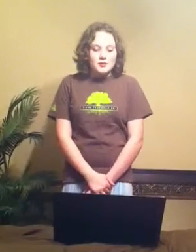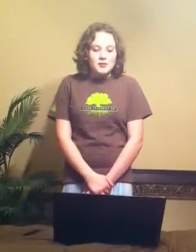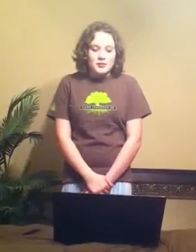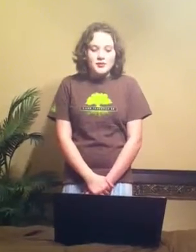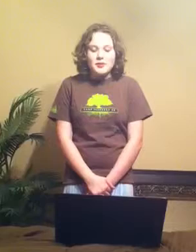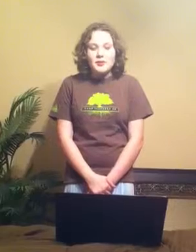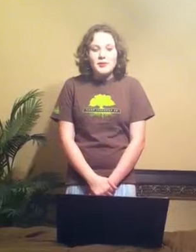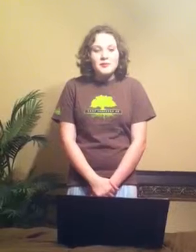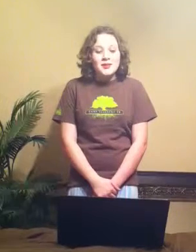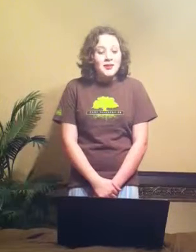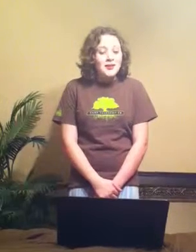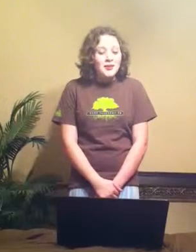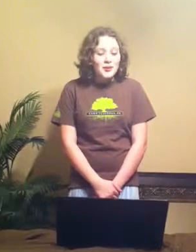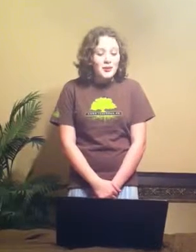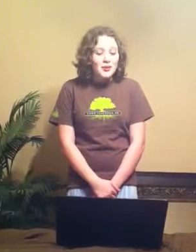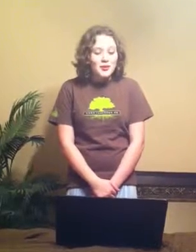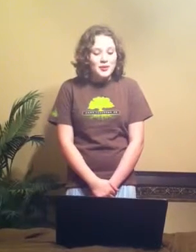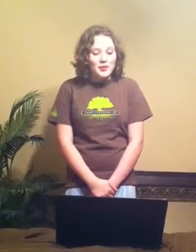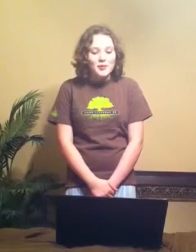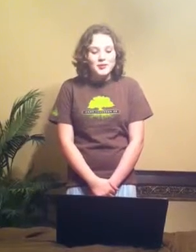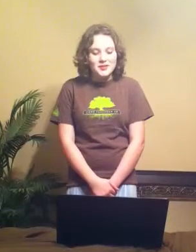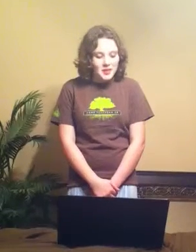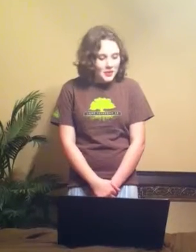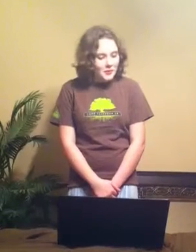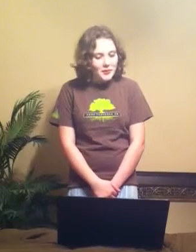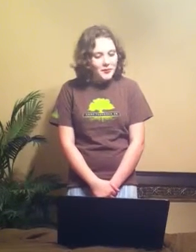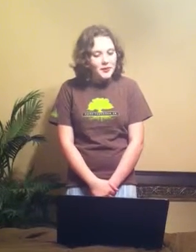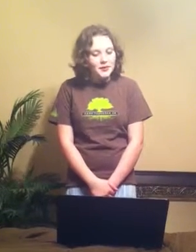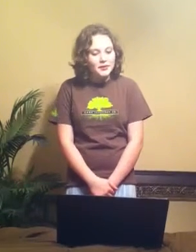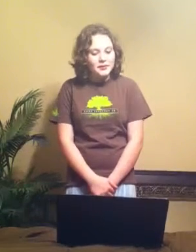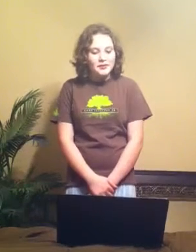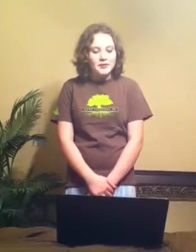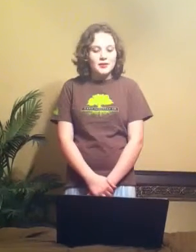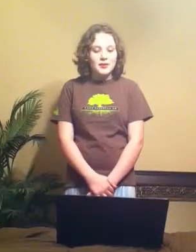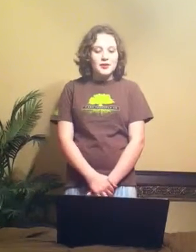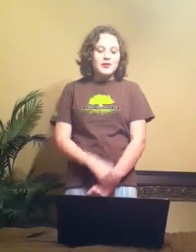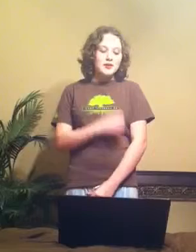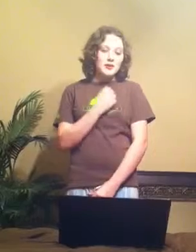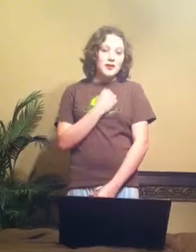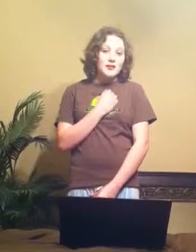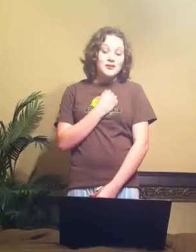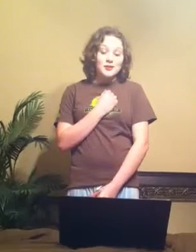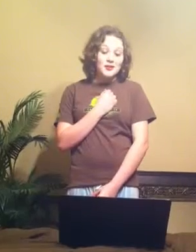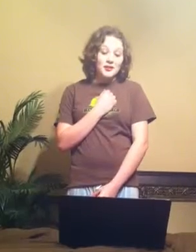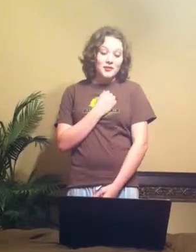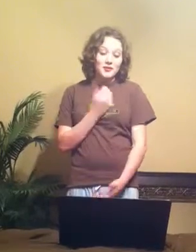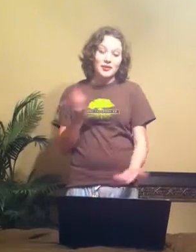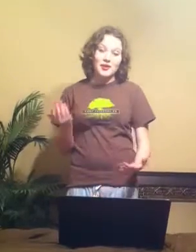Don't you know I'm not your ghost anymore? You lost the love I